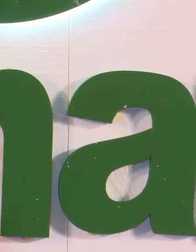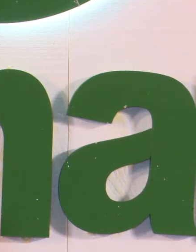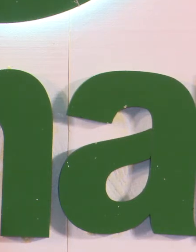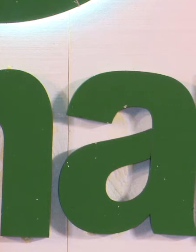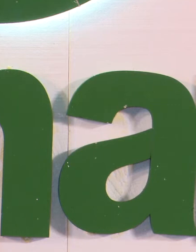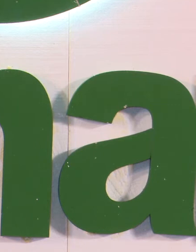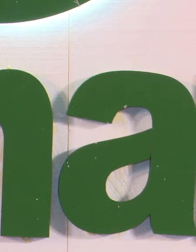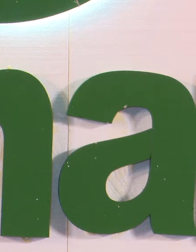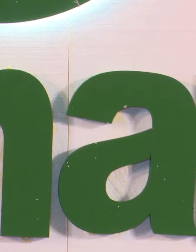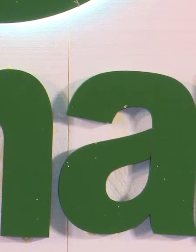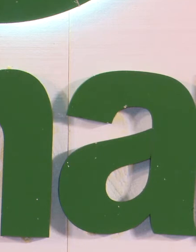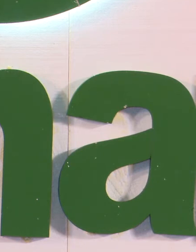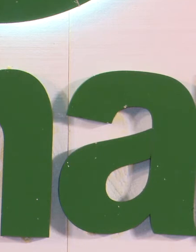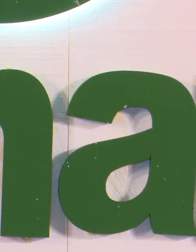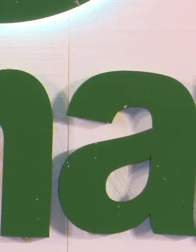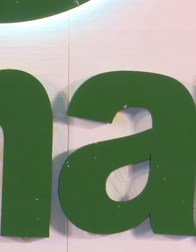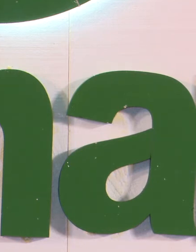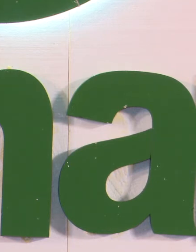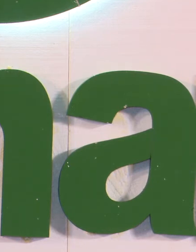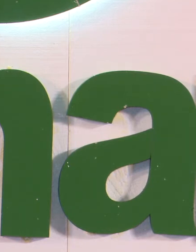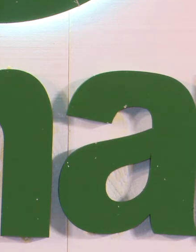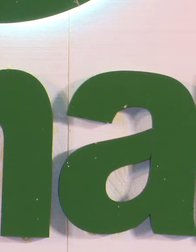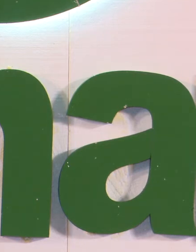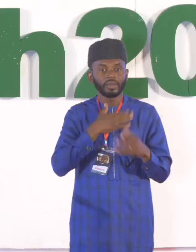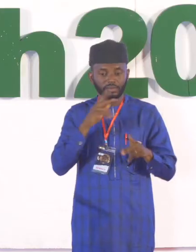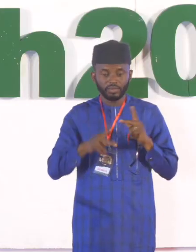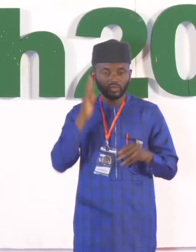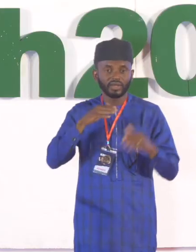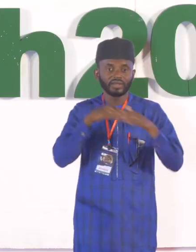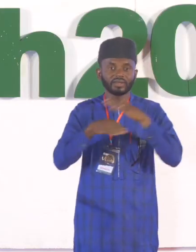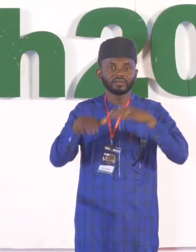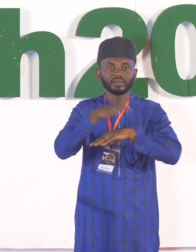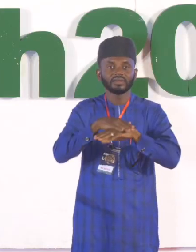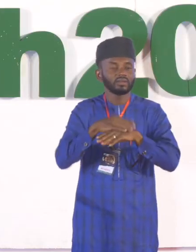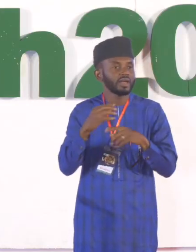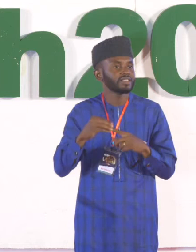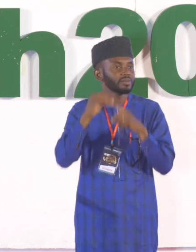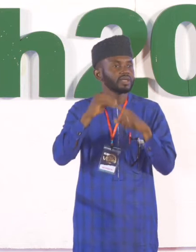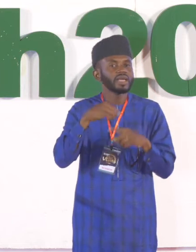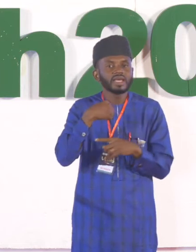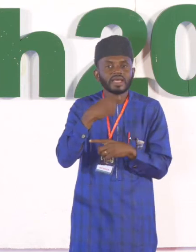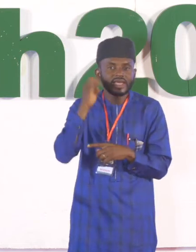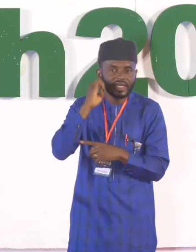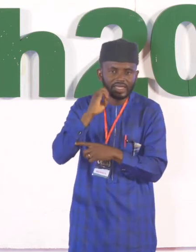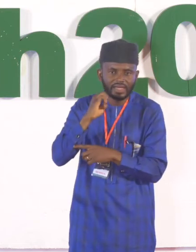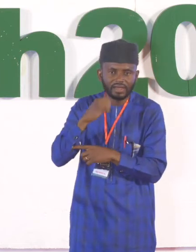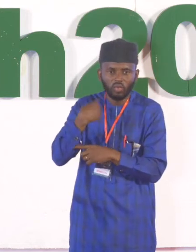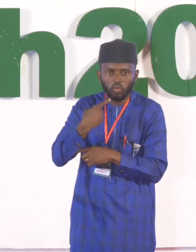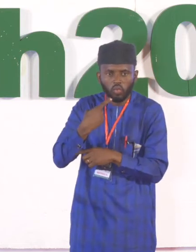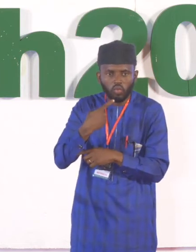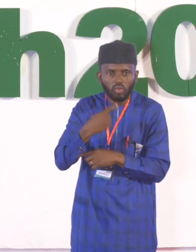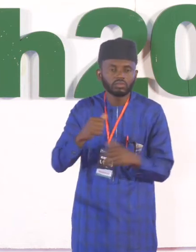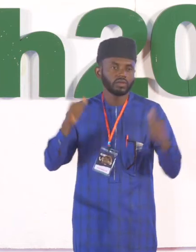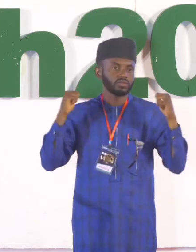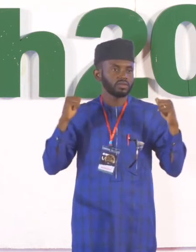Kullu ummati yadkhuluna al-jannata illa man aba. May Allah put us in his ummah.